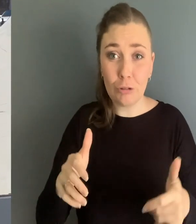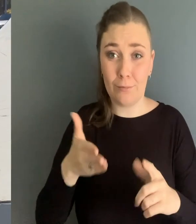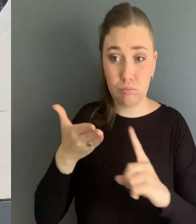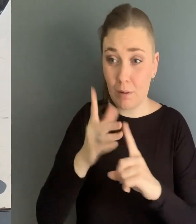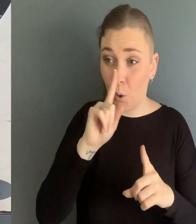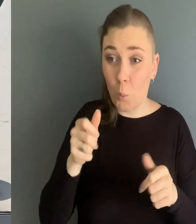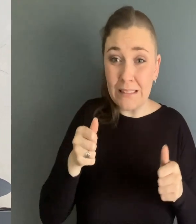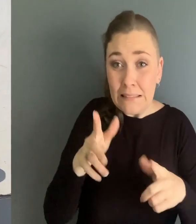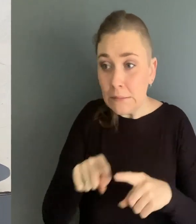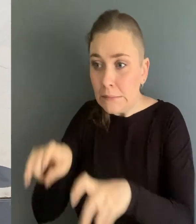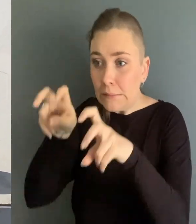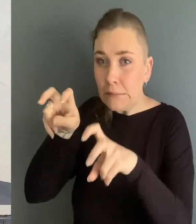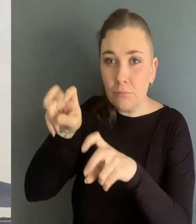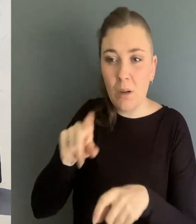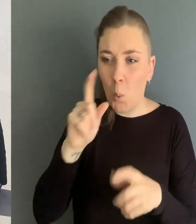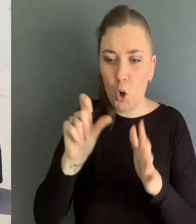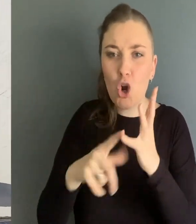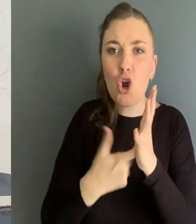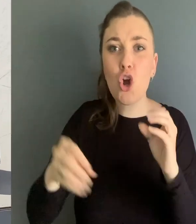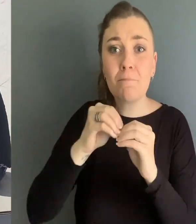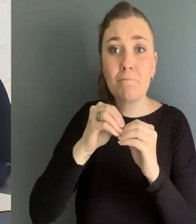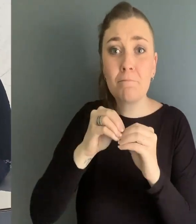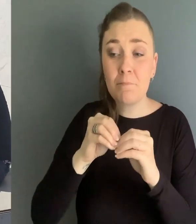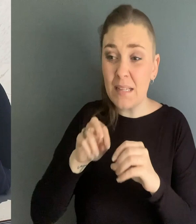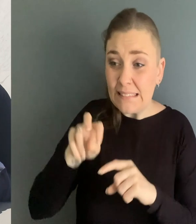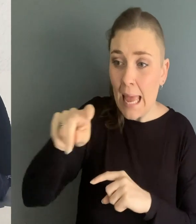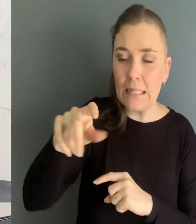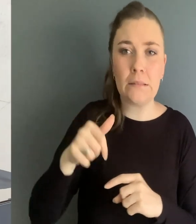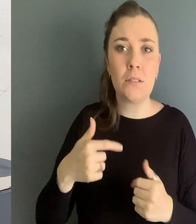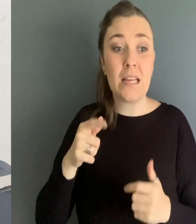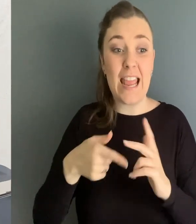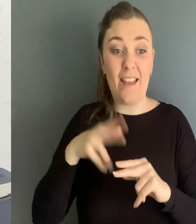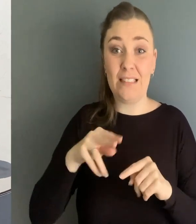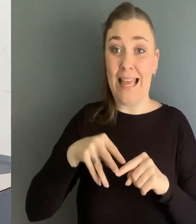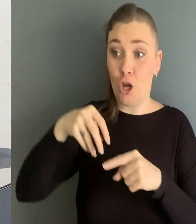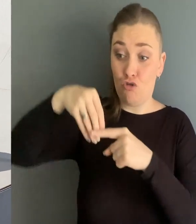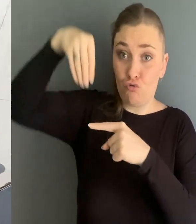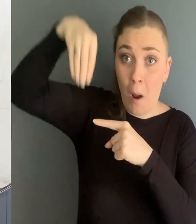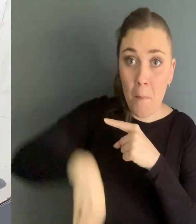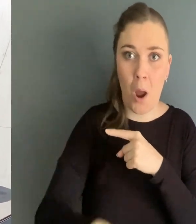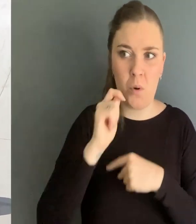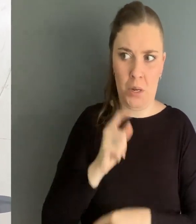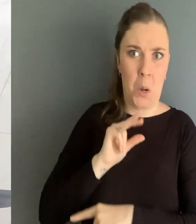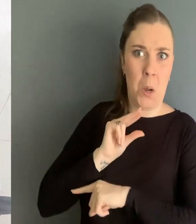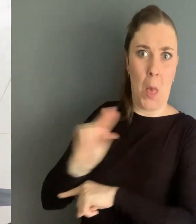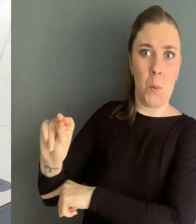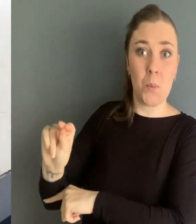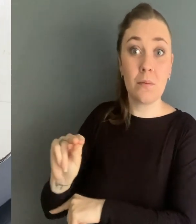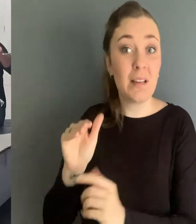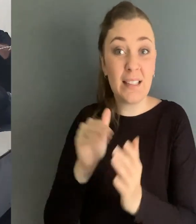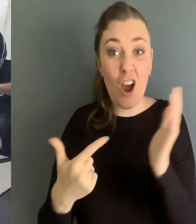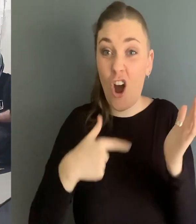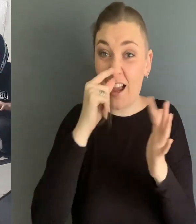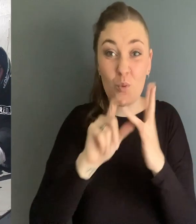wheelie or go down curbs or stairs if you asked me if i could drop in i would have noped right out of there now i can go where i want